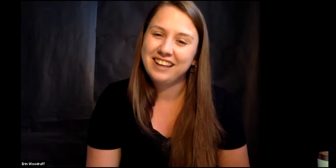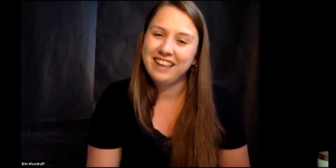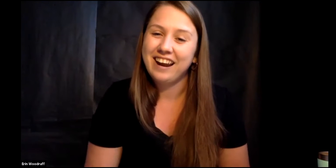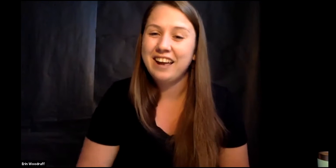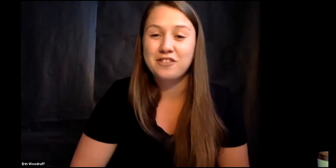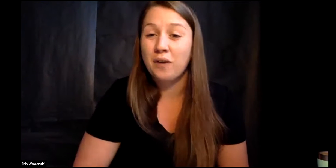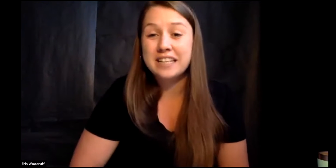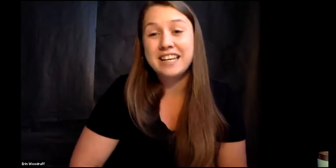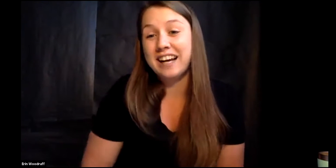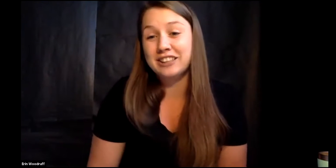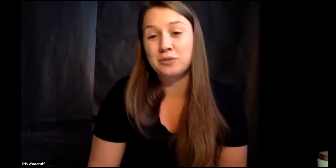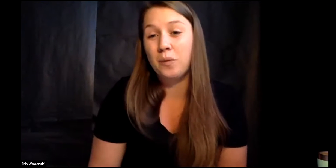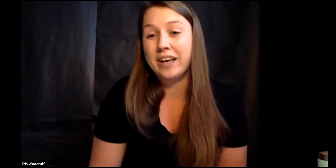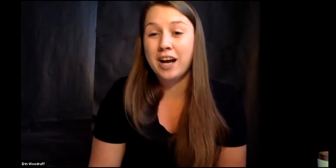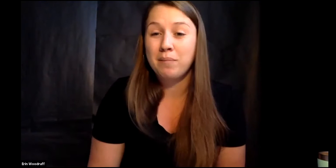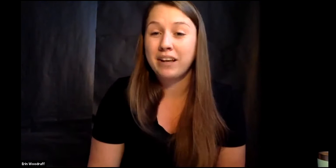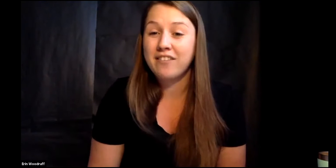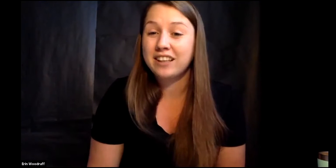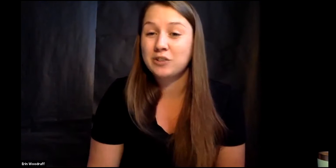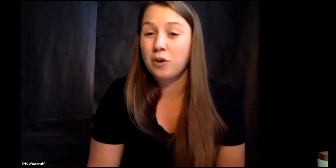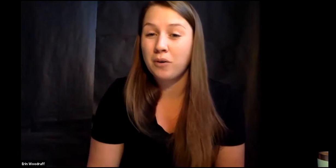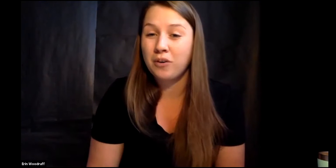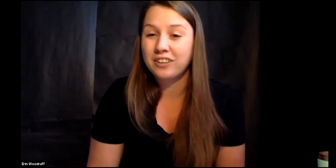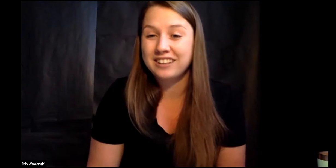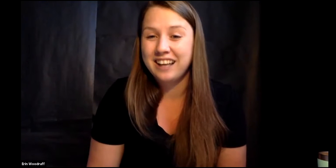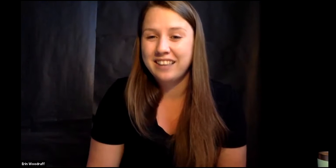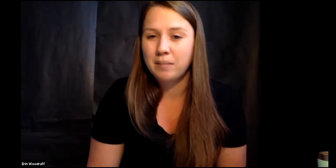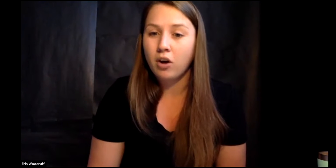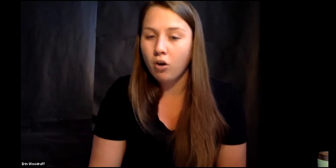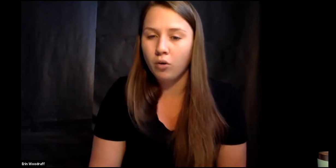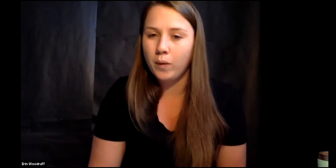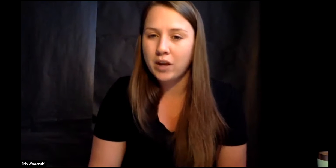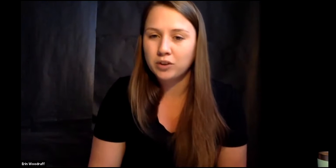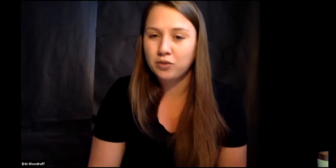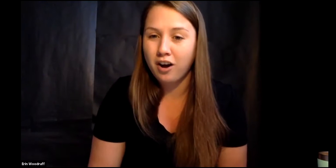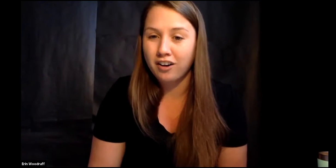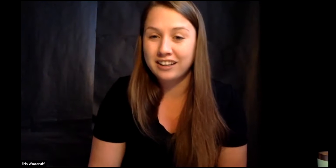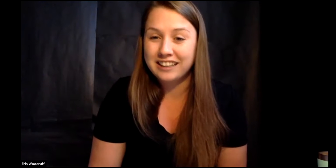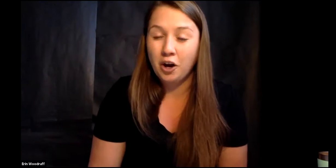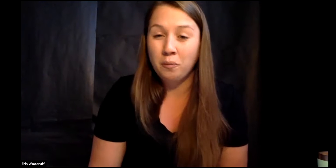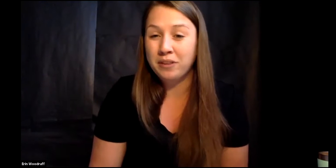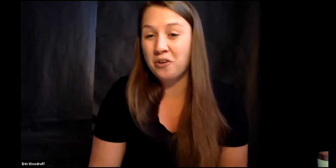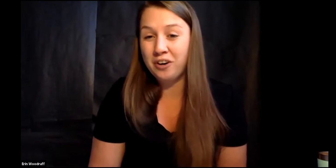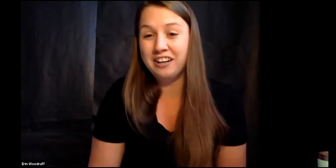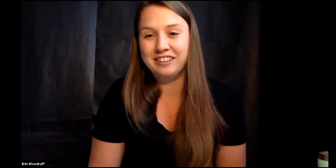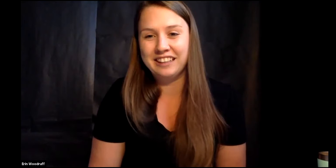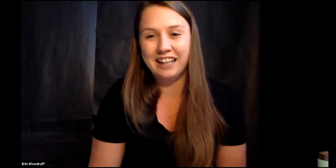Then I have no idea. I just wake up like everything's normal, and then I'm like, oh, wait, what's wrong? Open the door, and I realize what